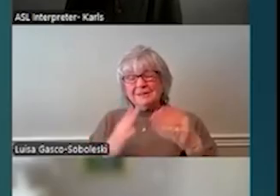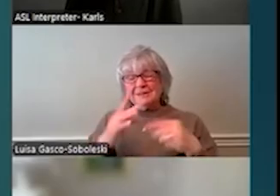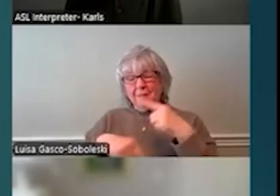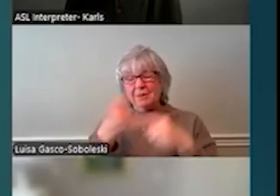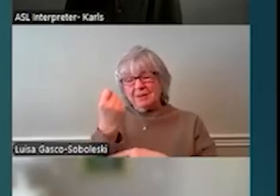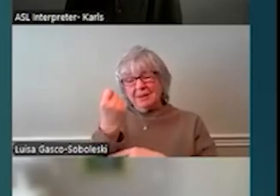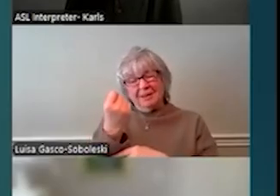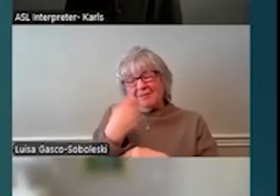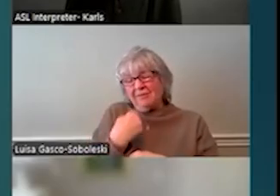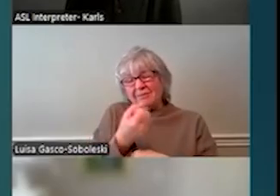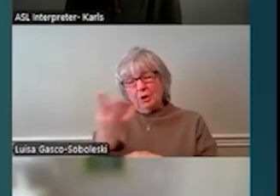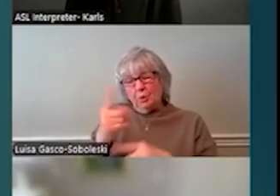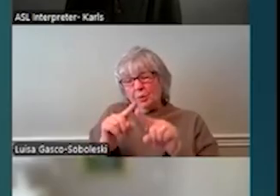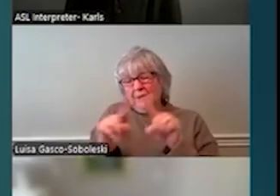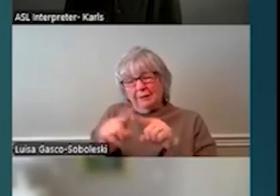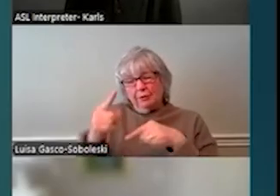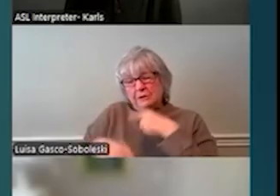people often think that we all sign the same,